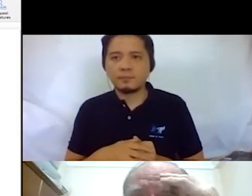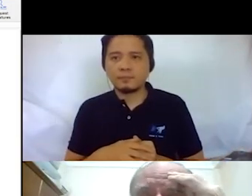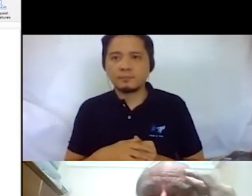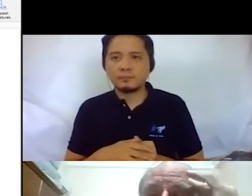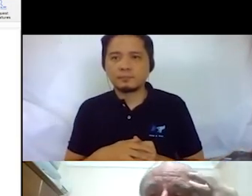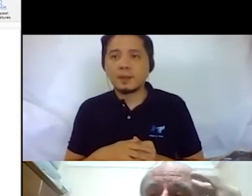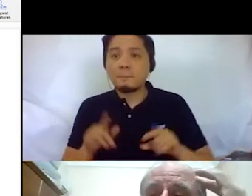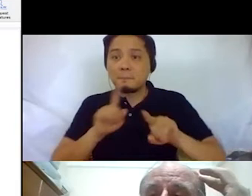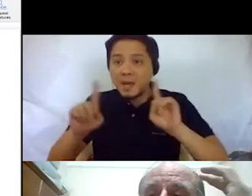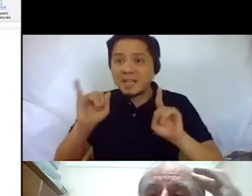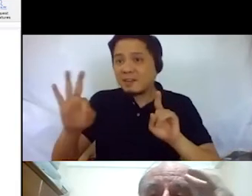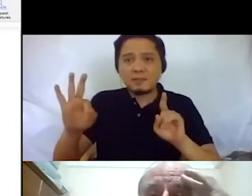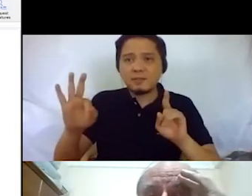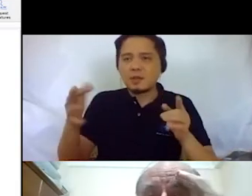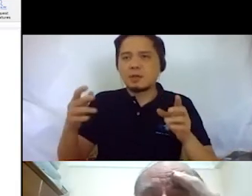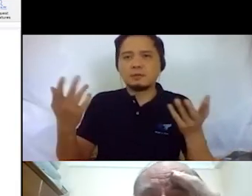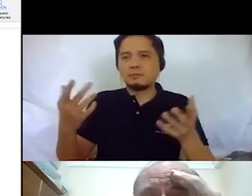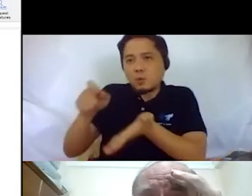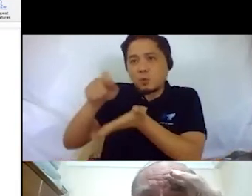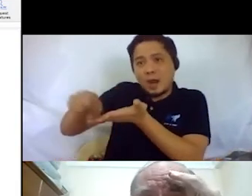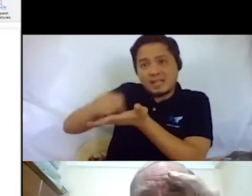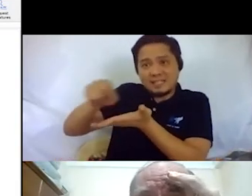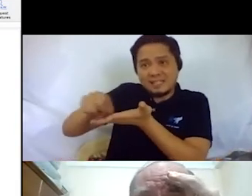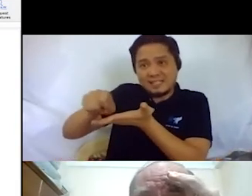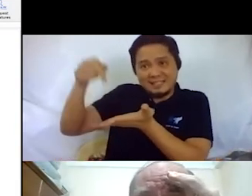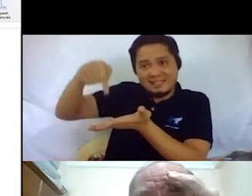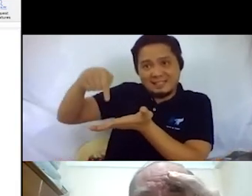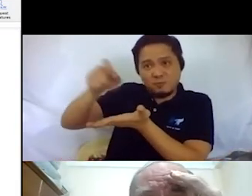But if you use just your regular sign for write,